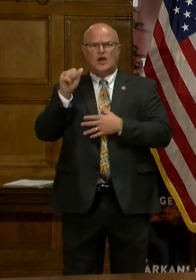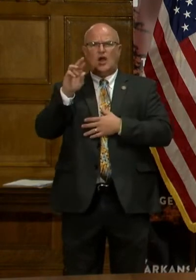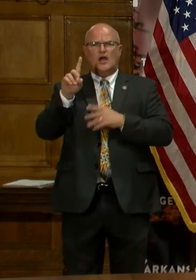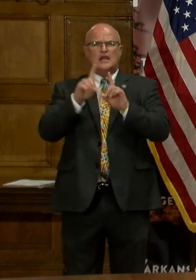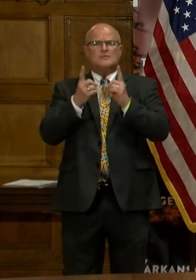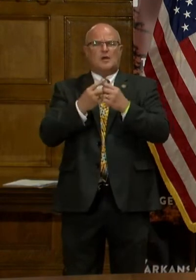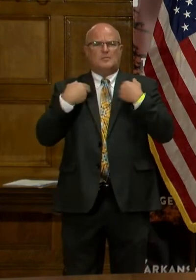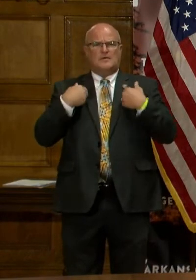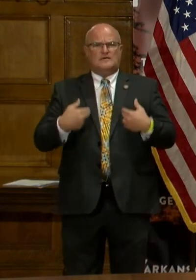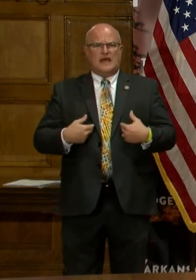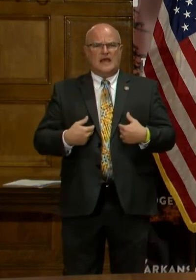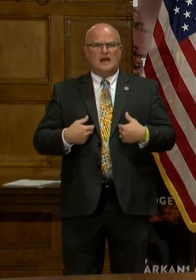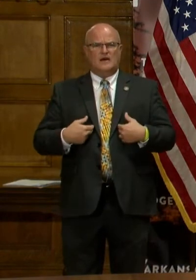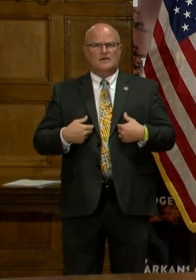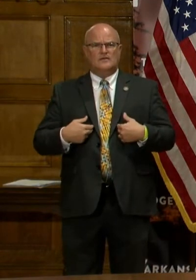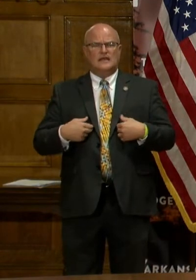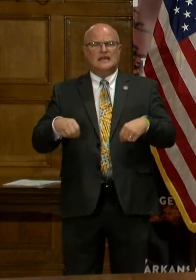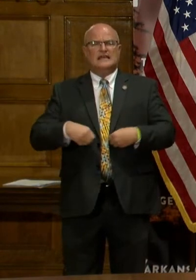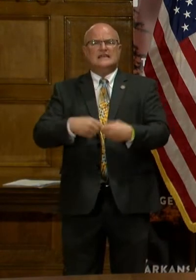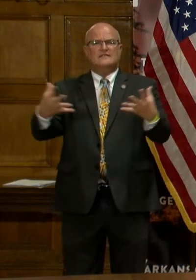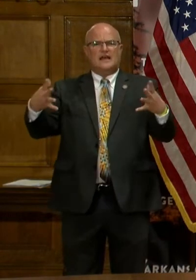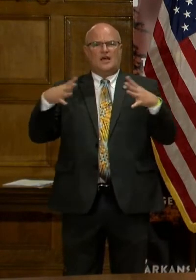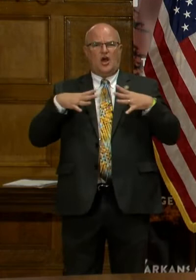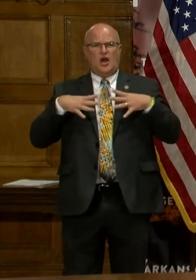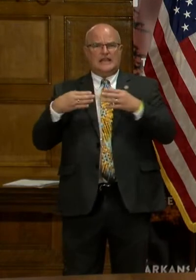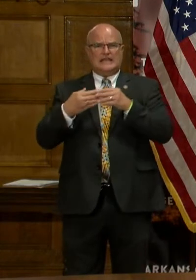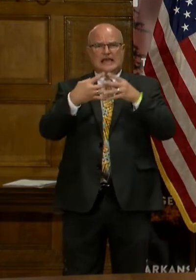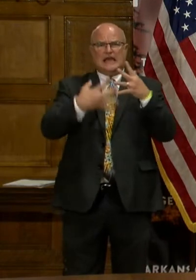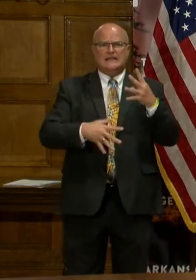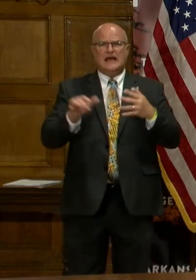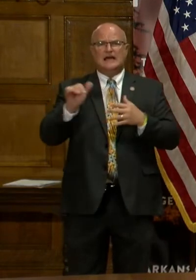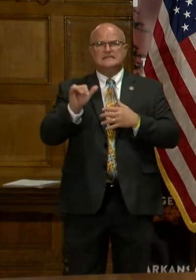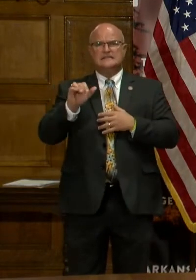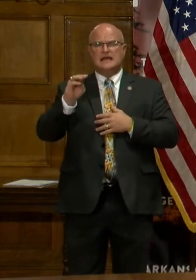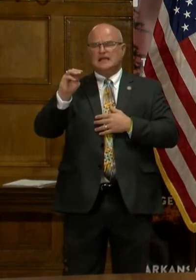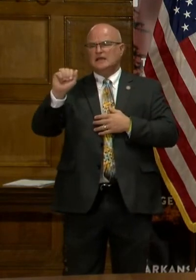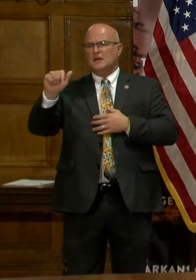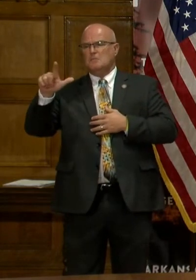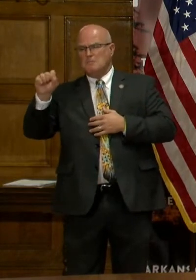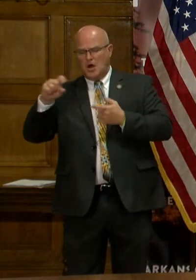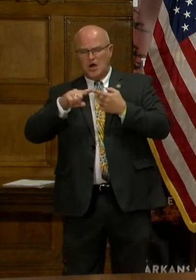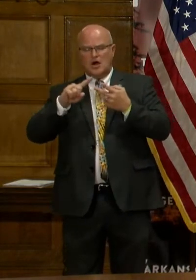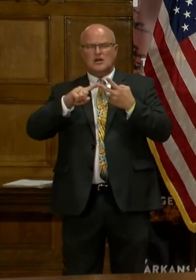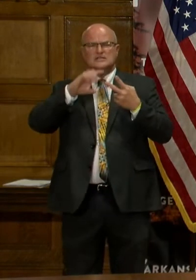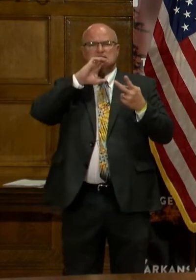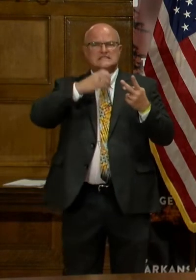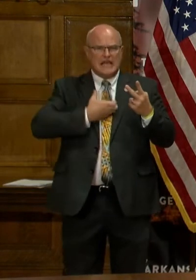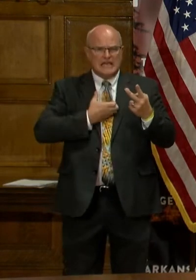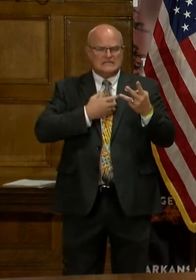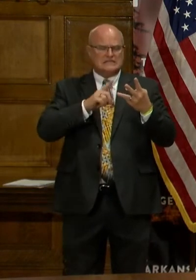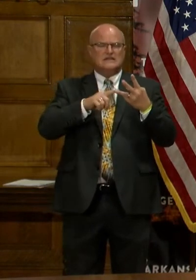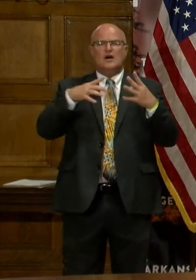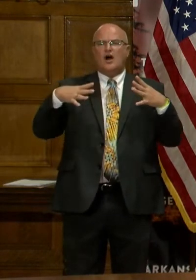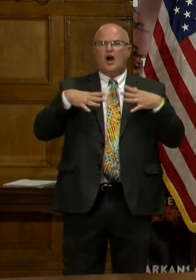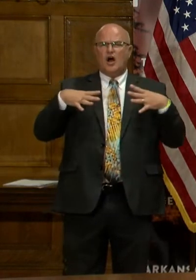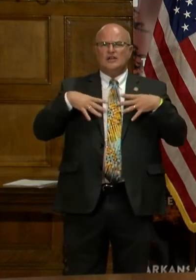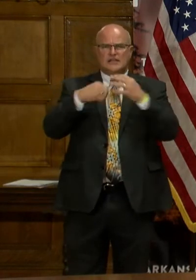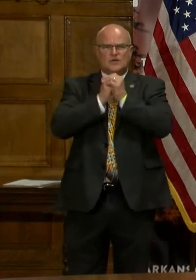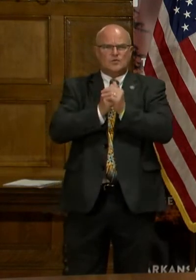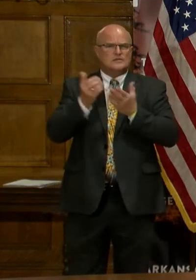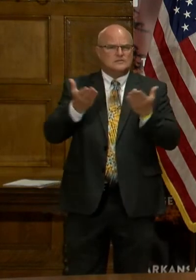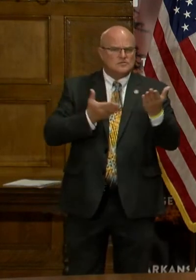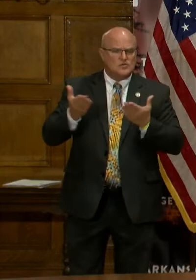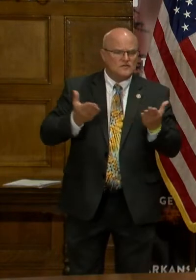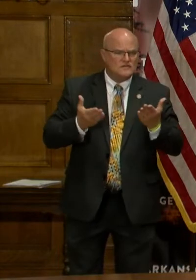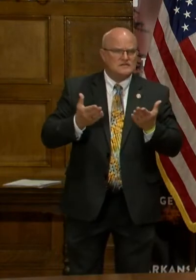of Health going to give out holiday guidelines for things like mall Santas and holiday worship services, and also about